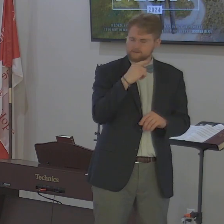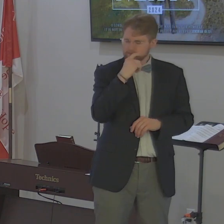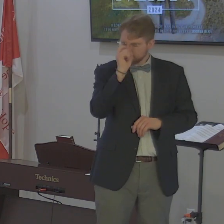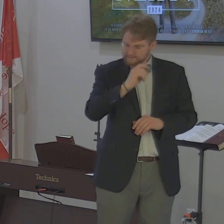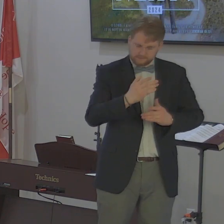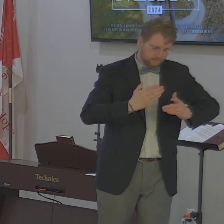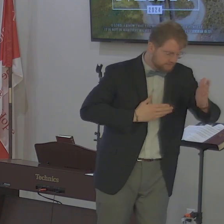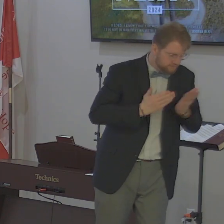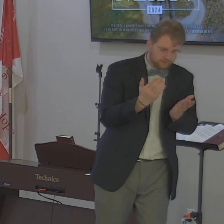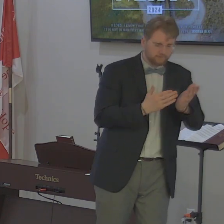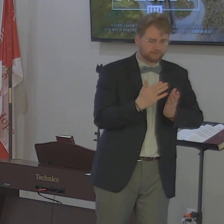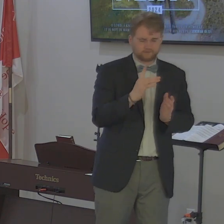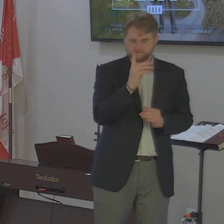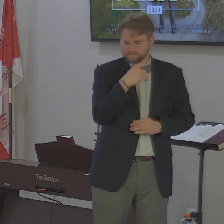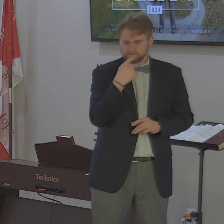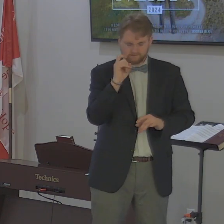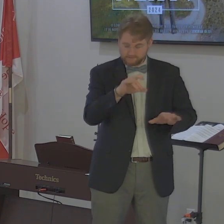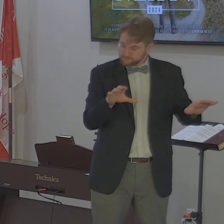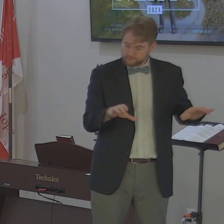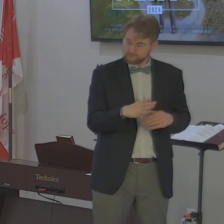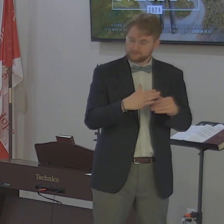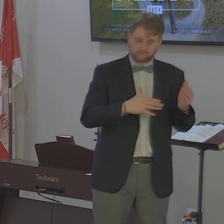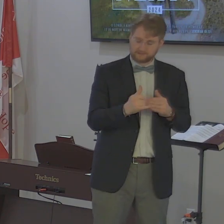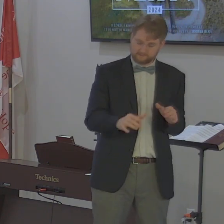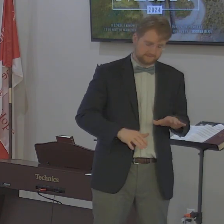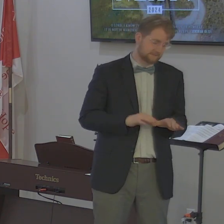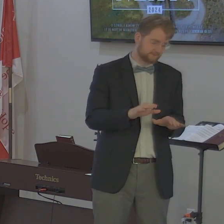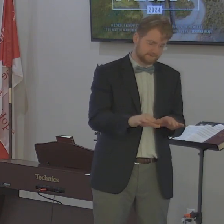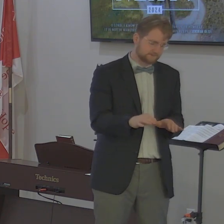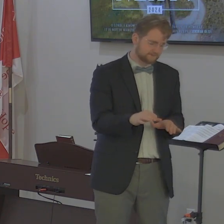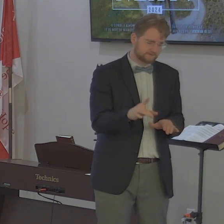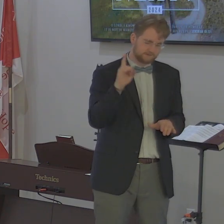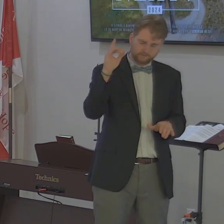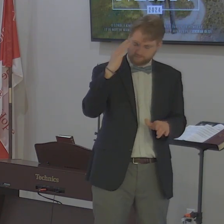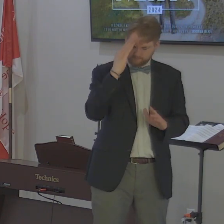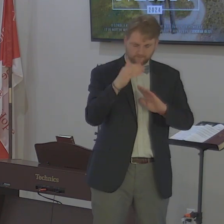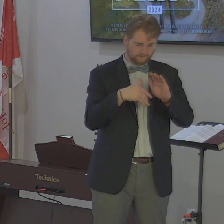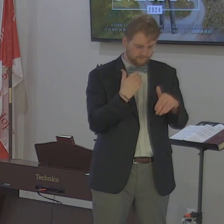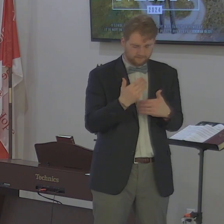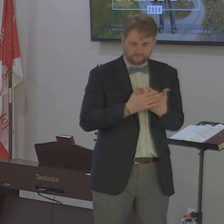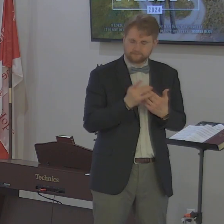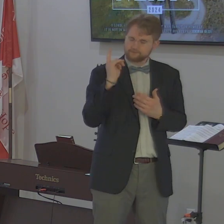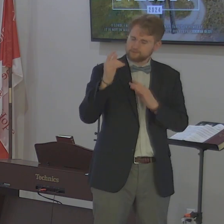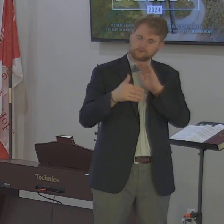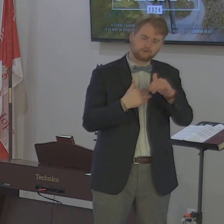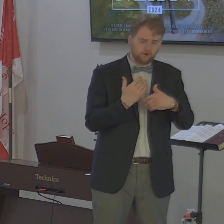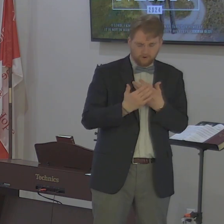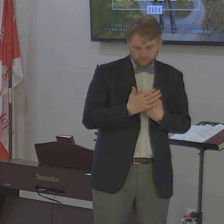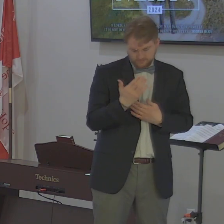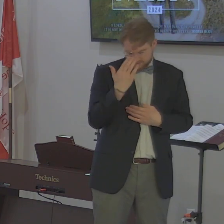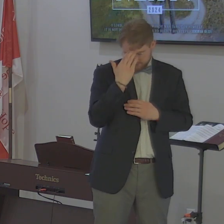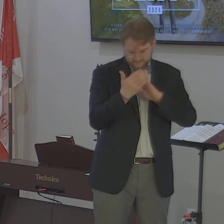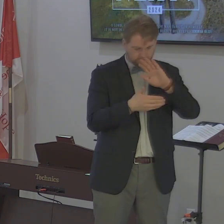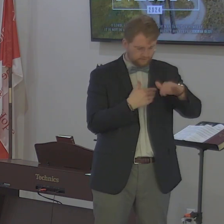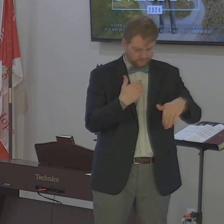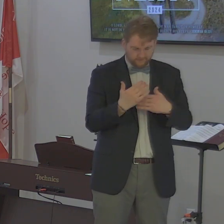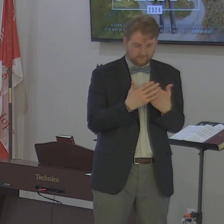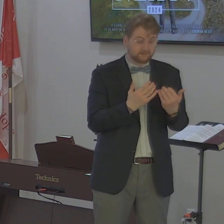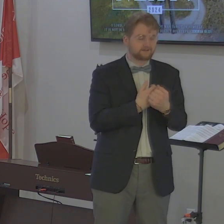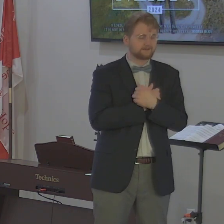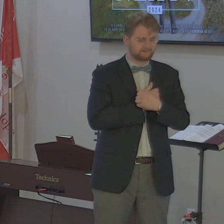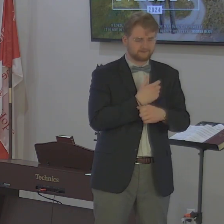You know who needs to do whatever that next step is, God. You know all of it. You're an all-knowing, all-loving